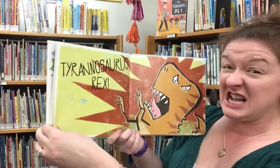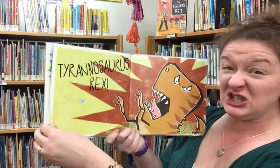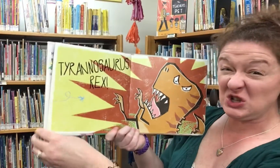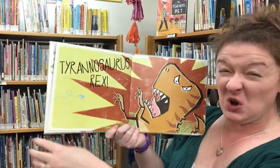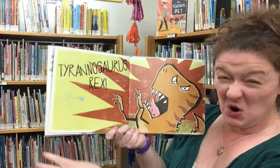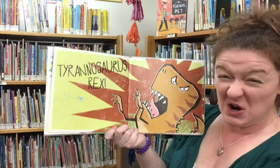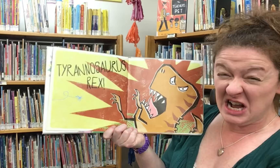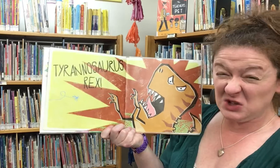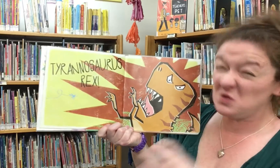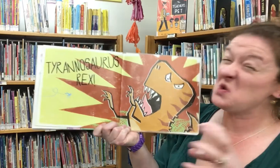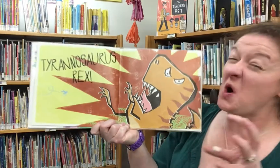Tyrannosaurus